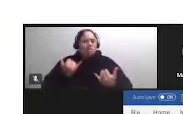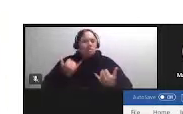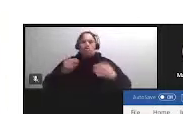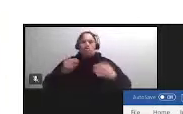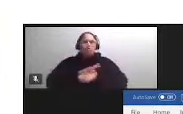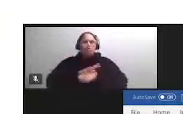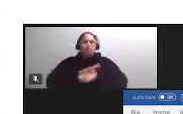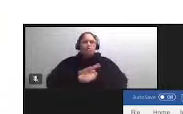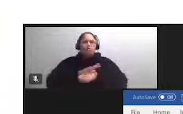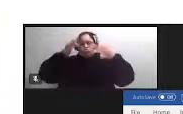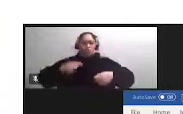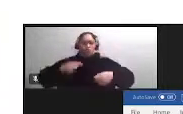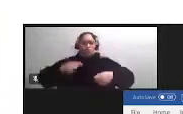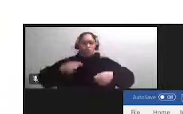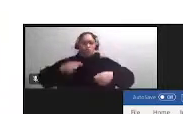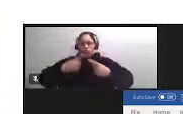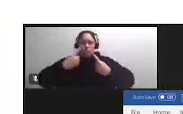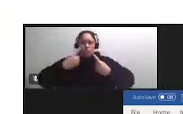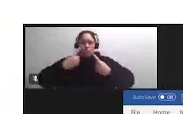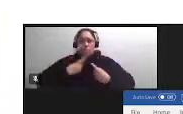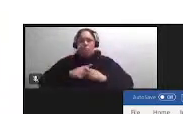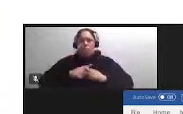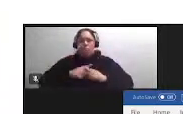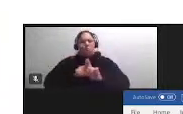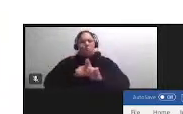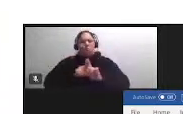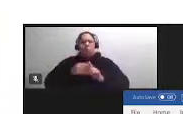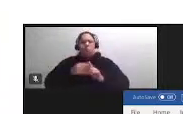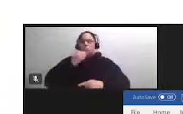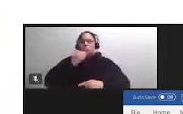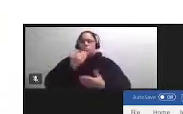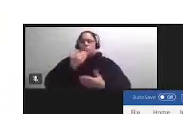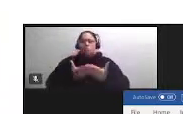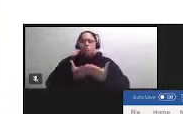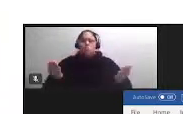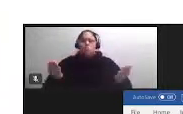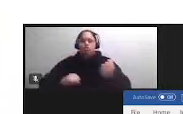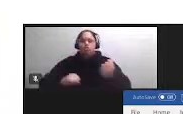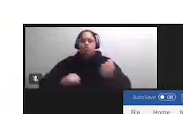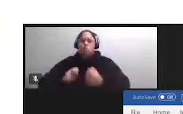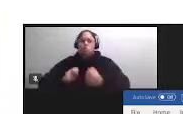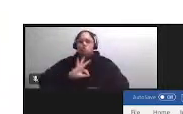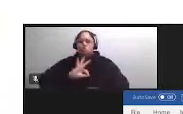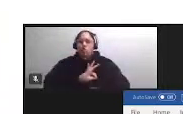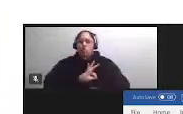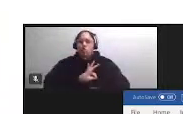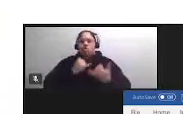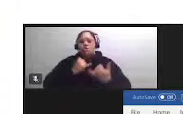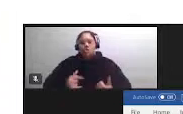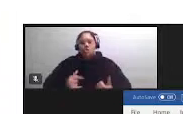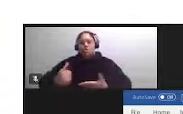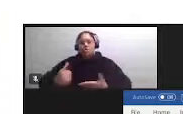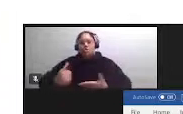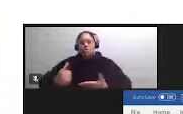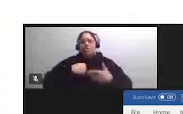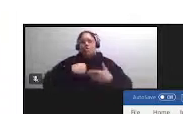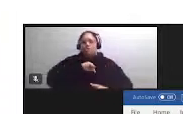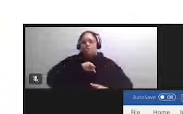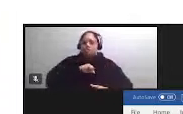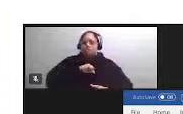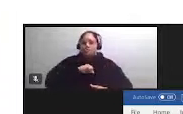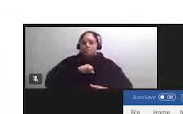justice, not only to us, but also to our supporting staff that is supposed to help us.